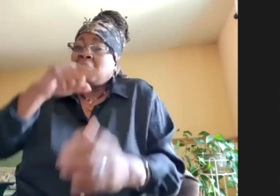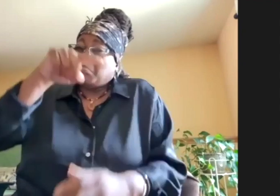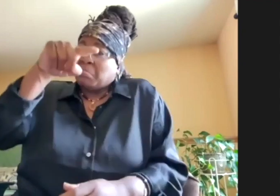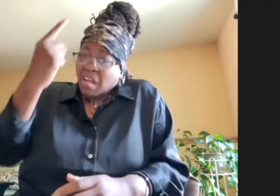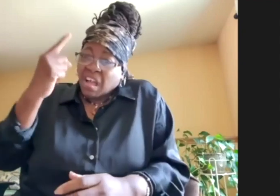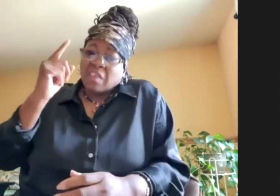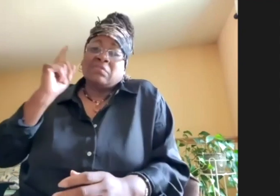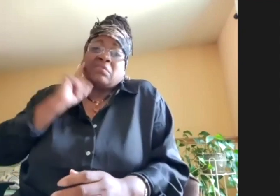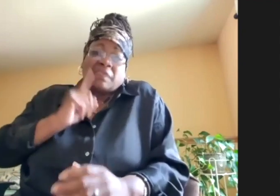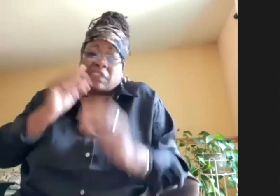me.